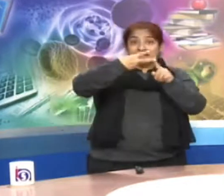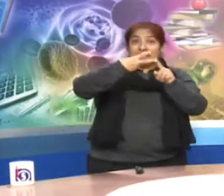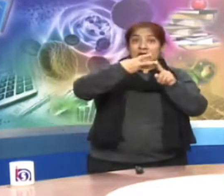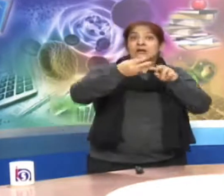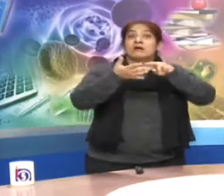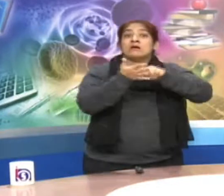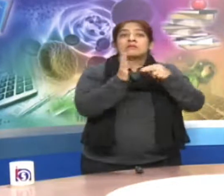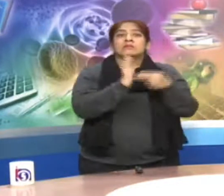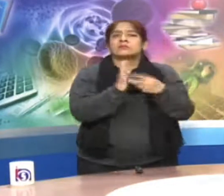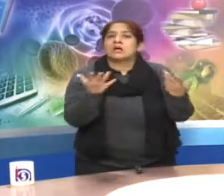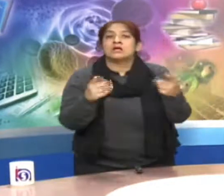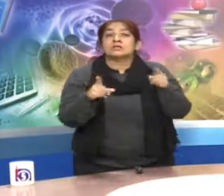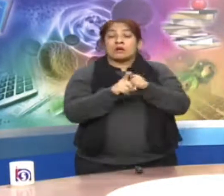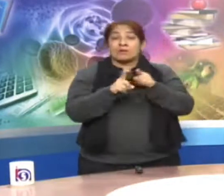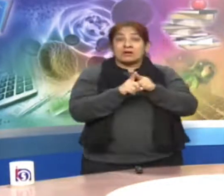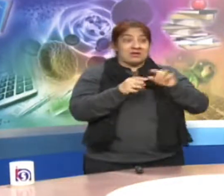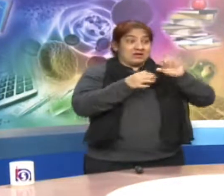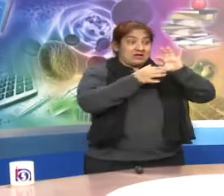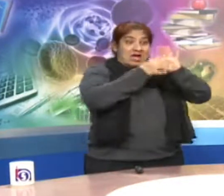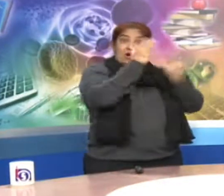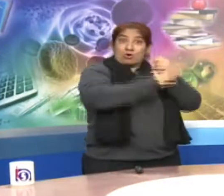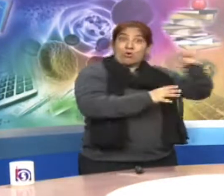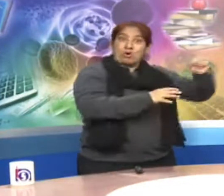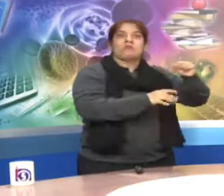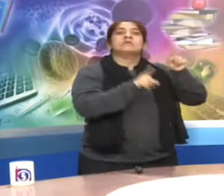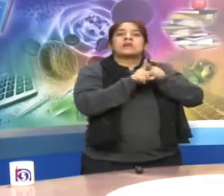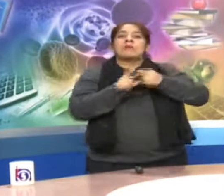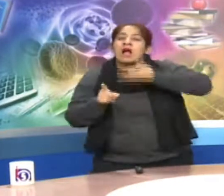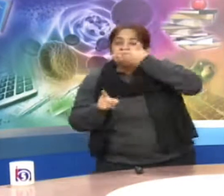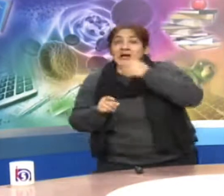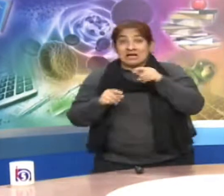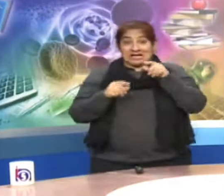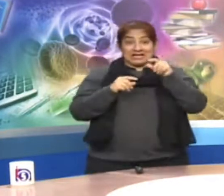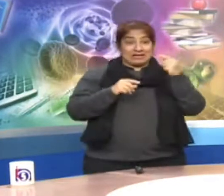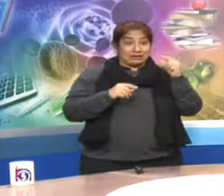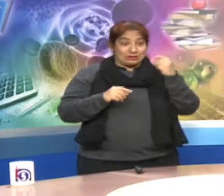Second is inform the consumers about their rights.